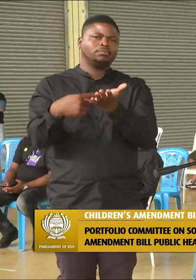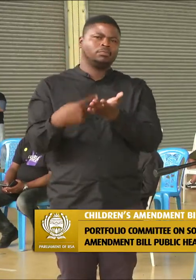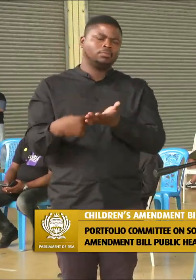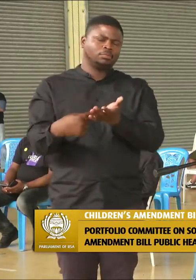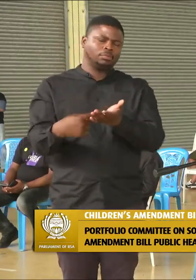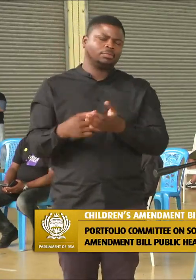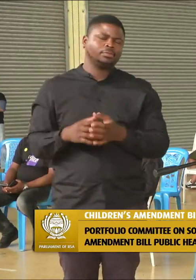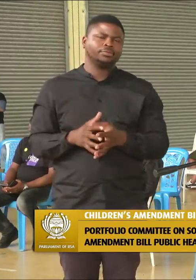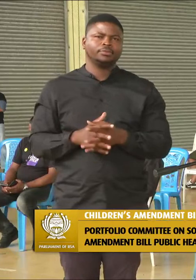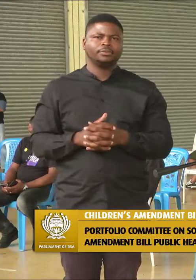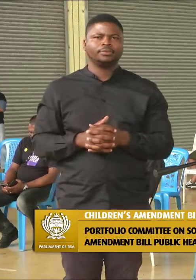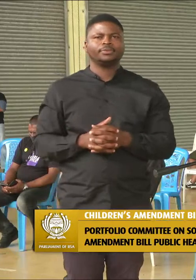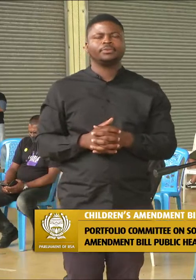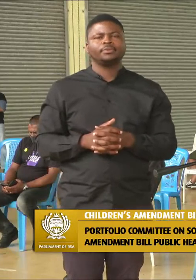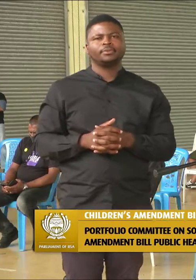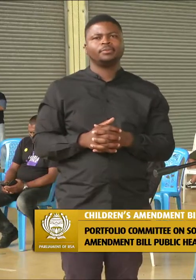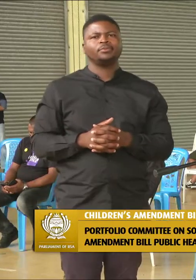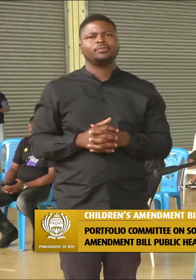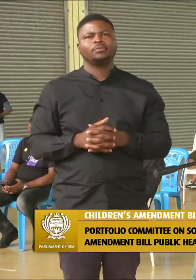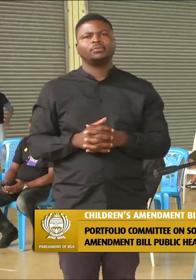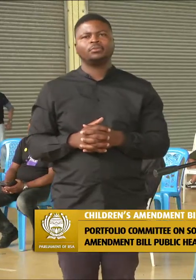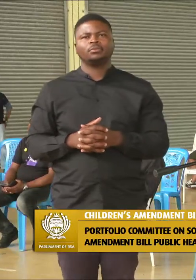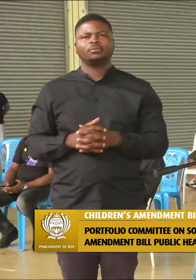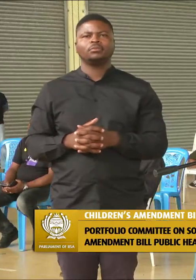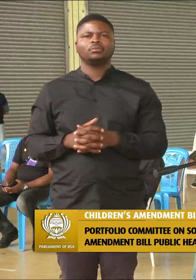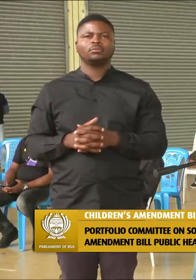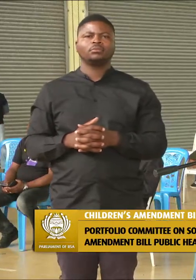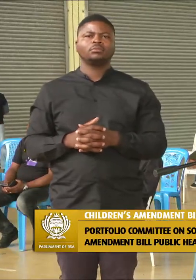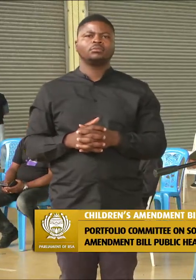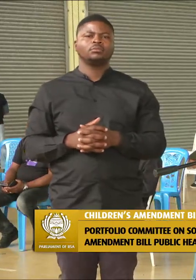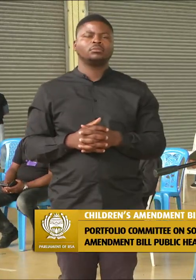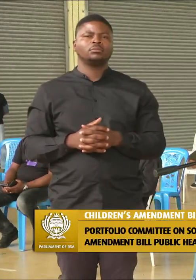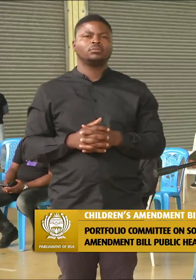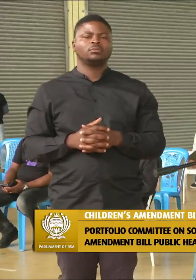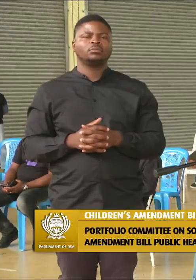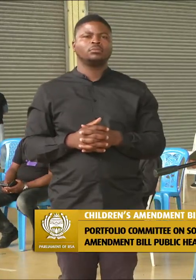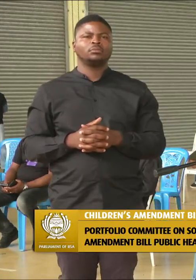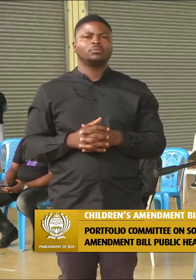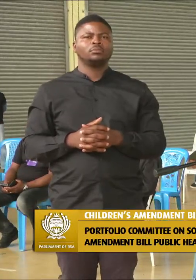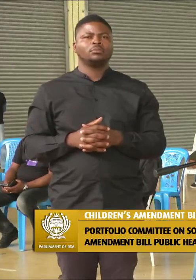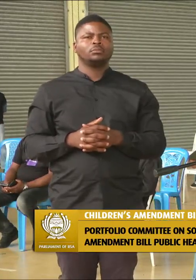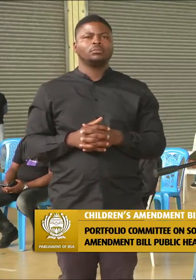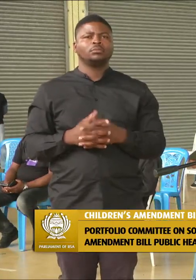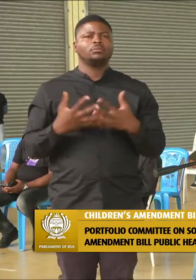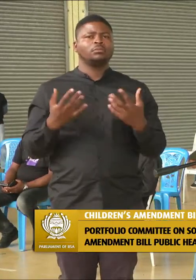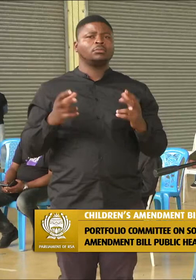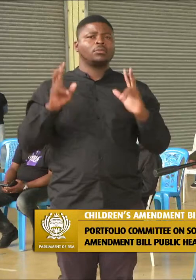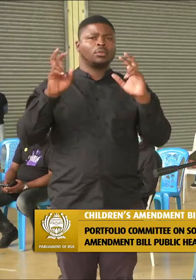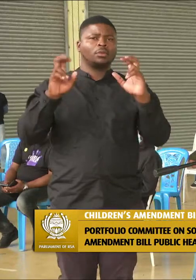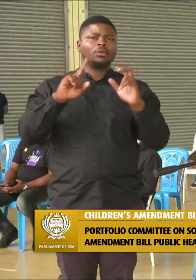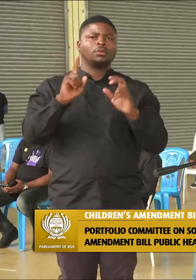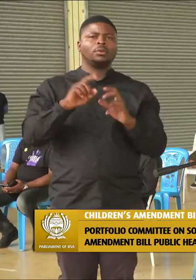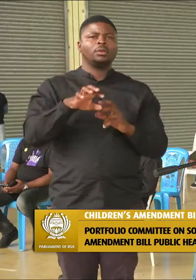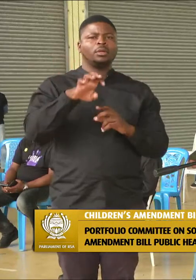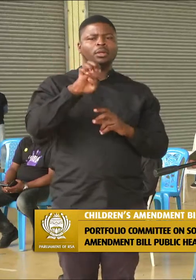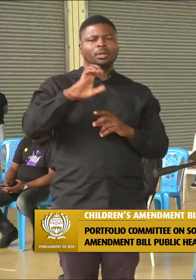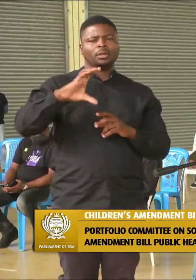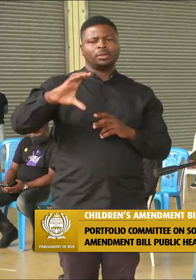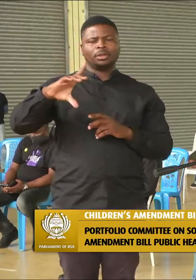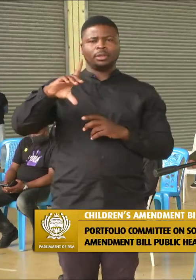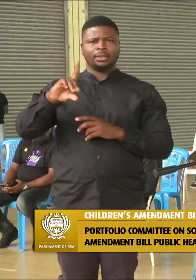bazo. I would like to touch on the issue with regard to the ECD function